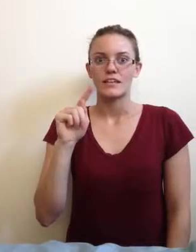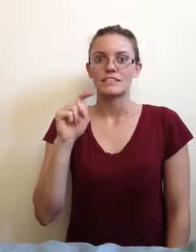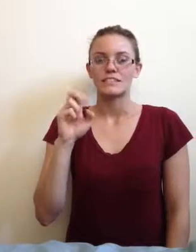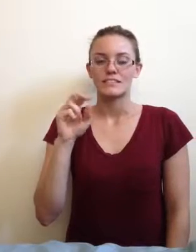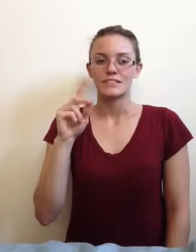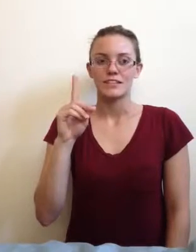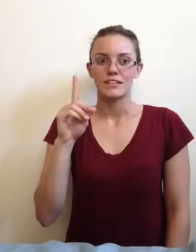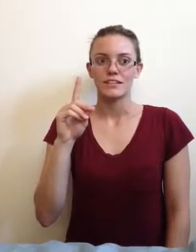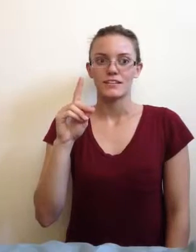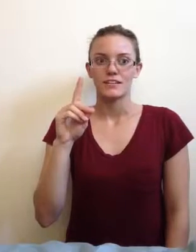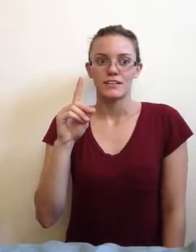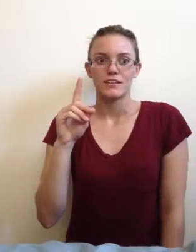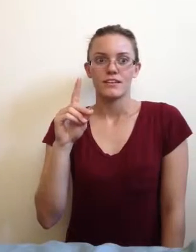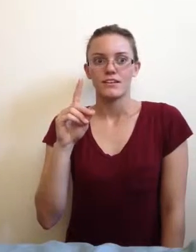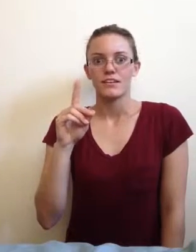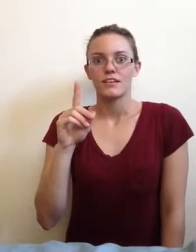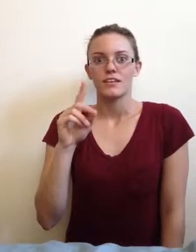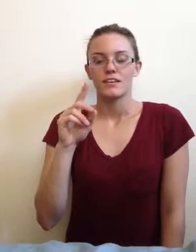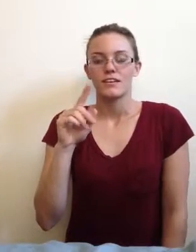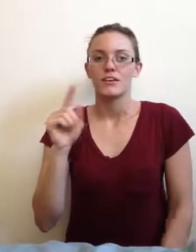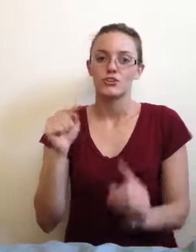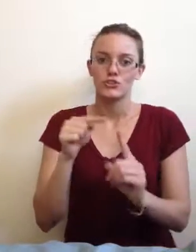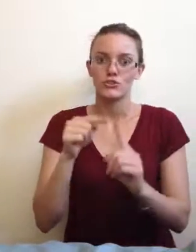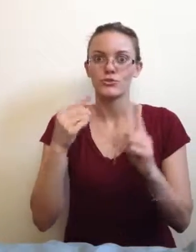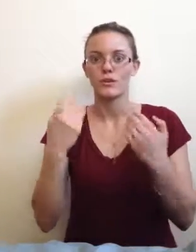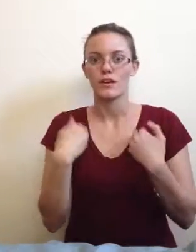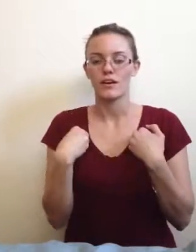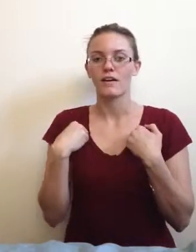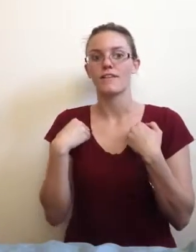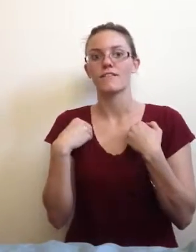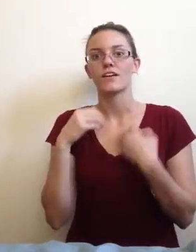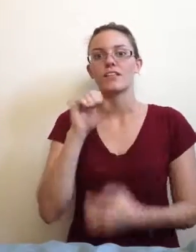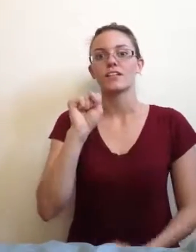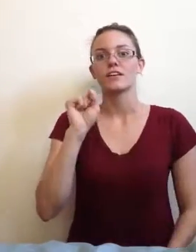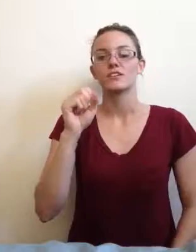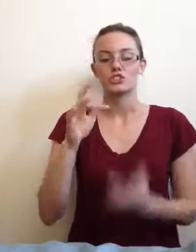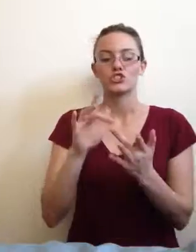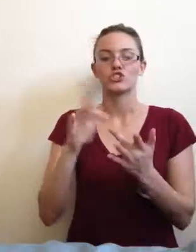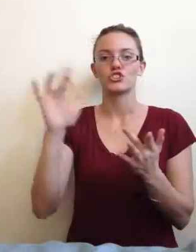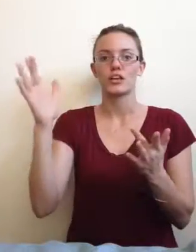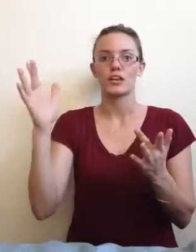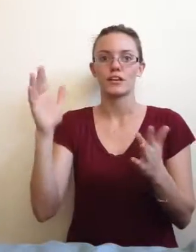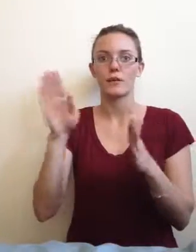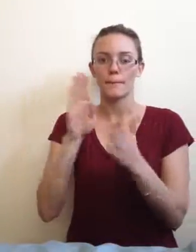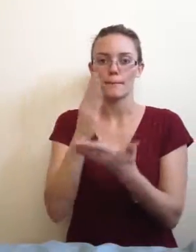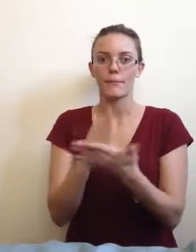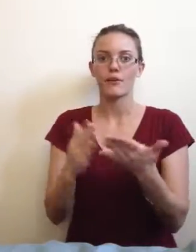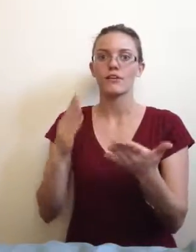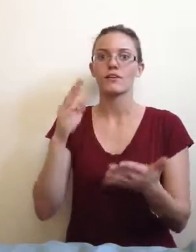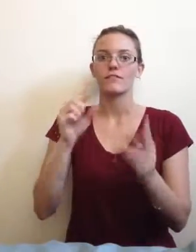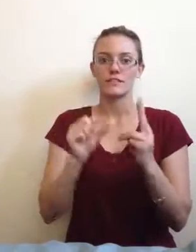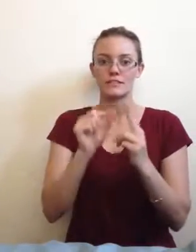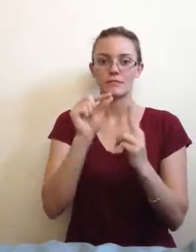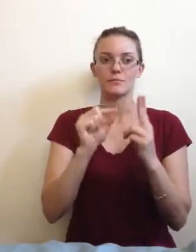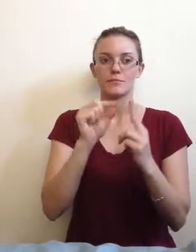of the zipper showing in the middle. But the key when you're basting is to be sure that the left and the right